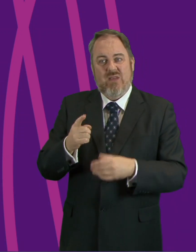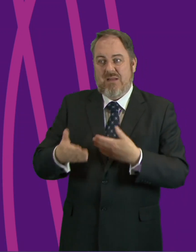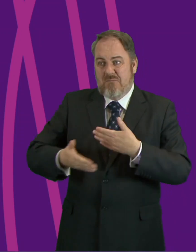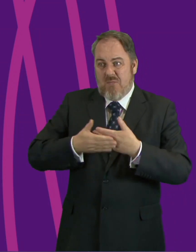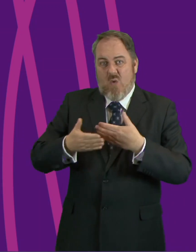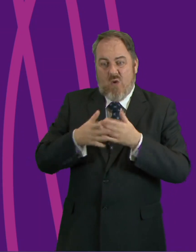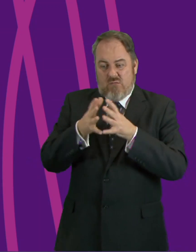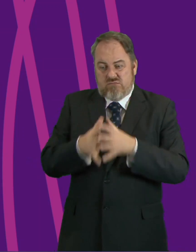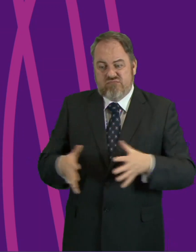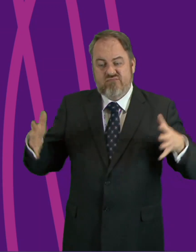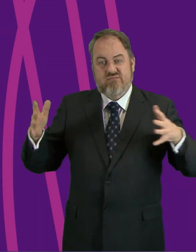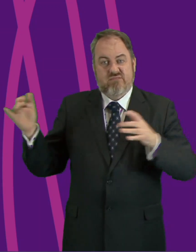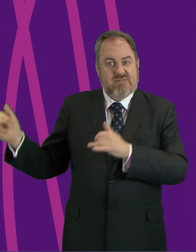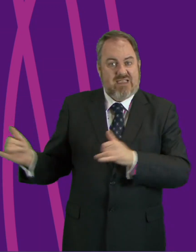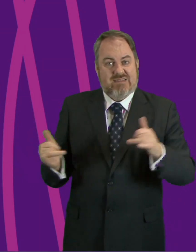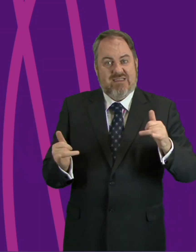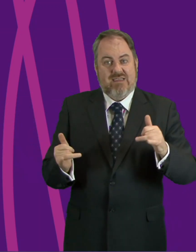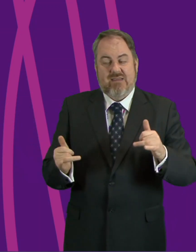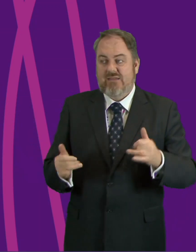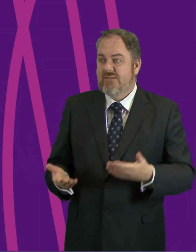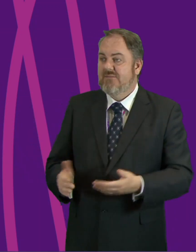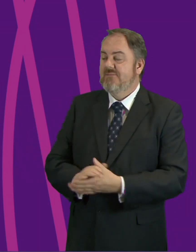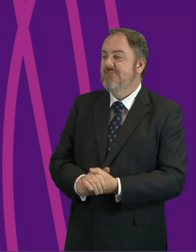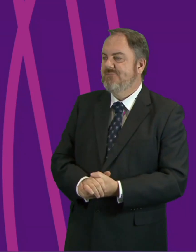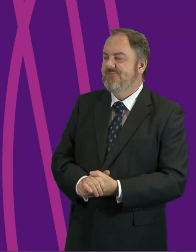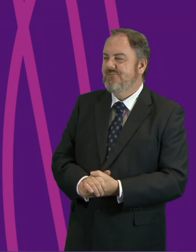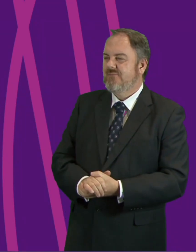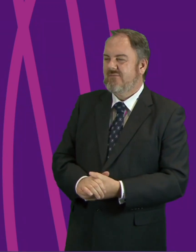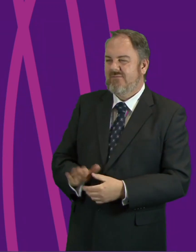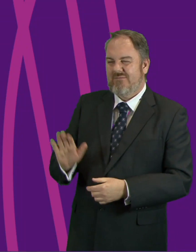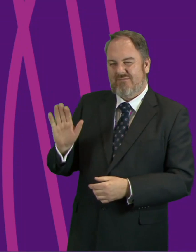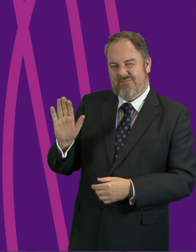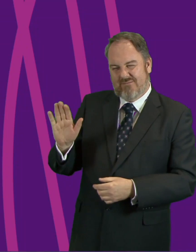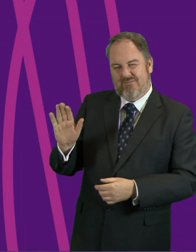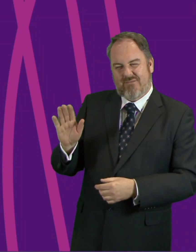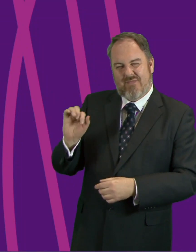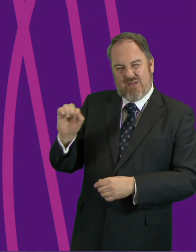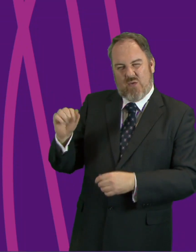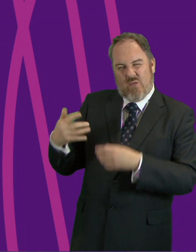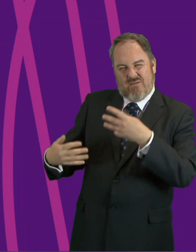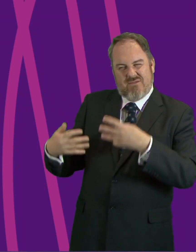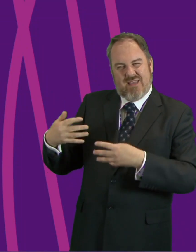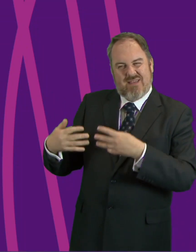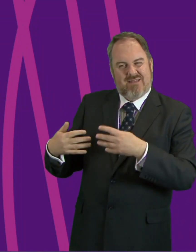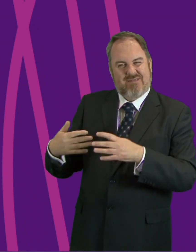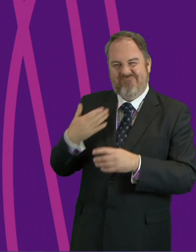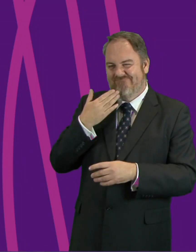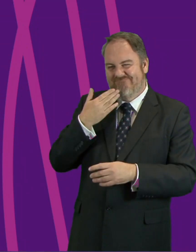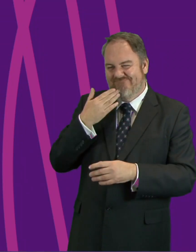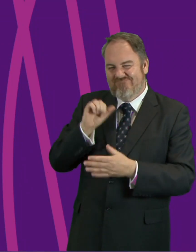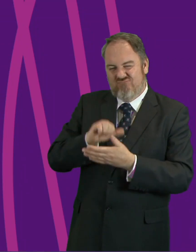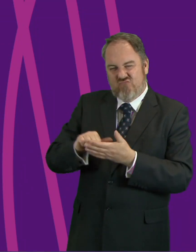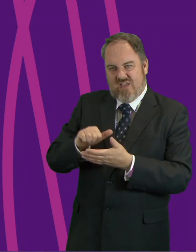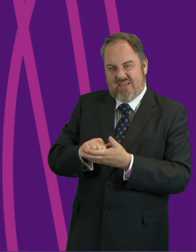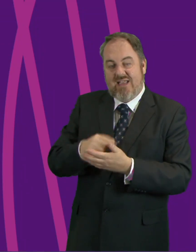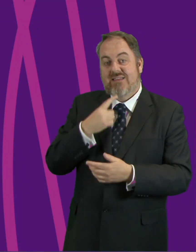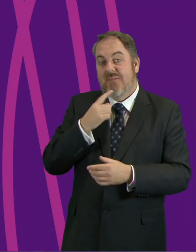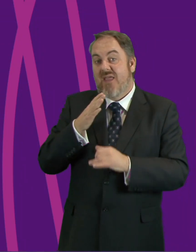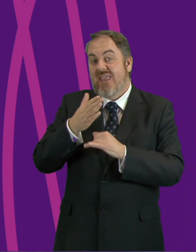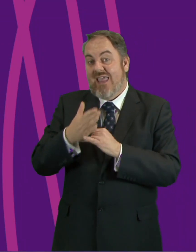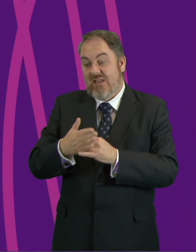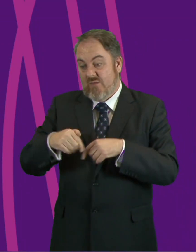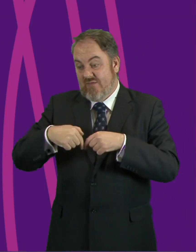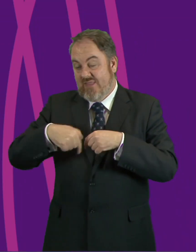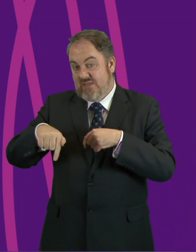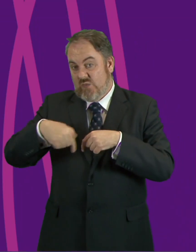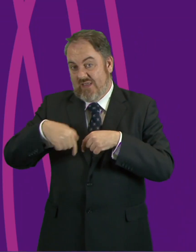needs? First Minister. If I can just correct Patrick Harvey's figures a little bit. What I said on Friday is by the end of this week, we